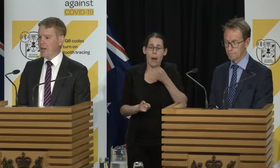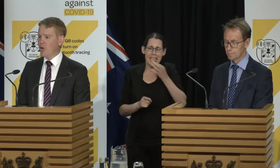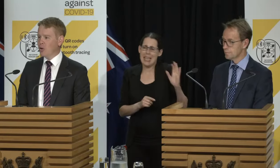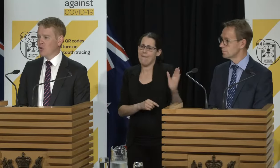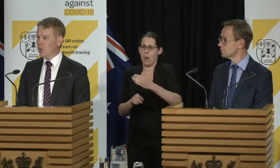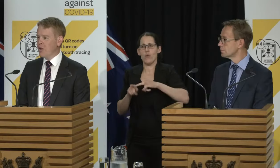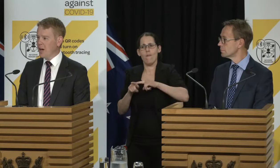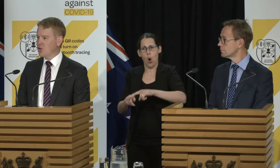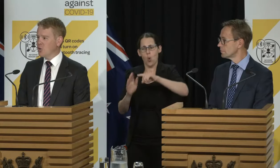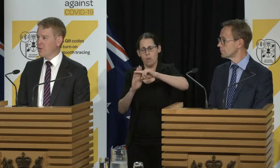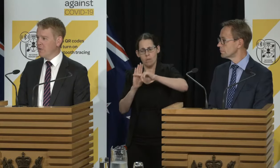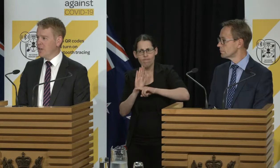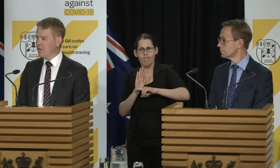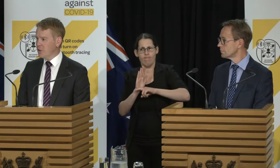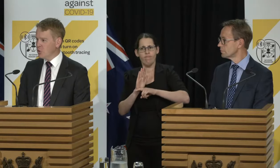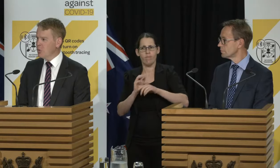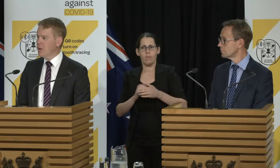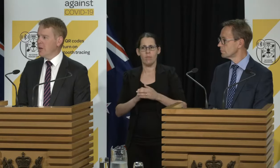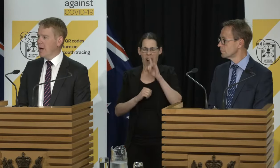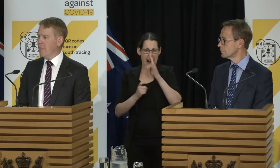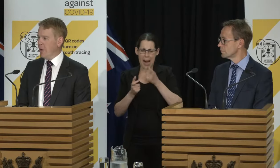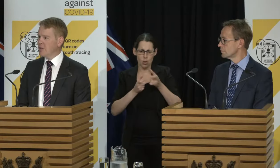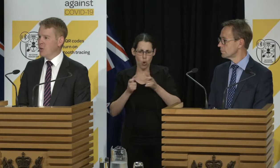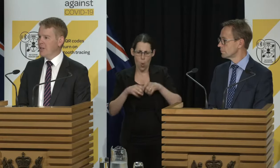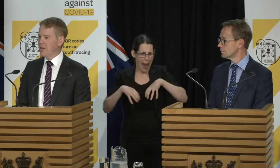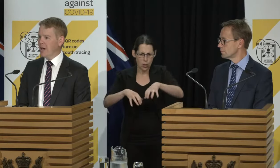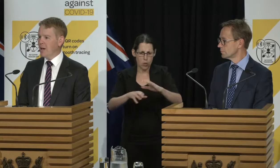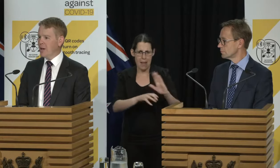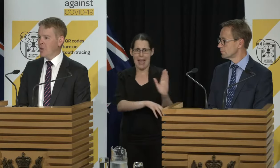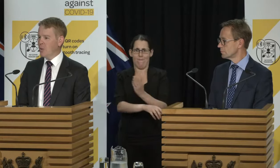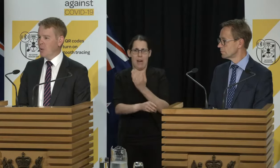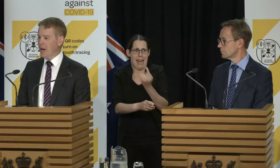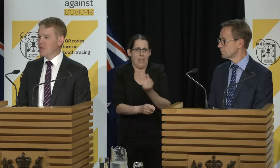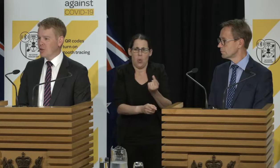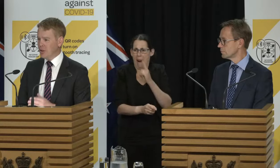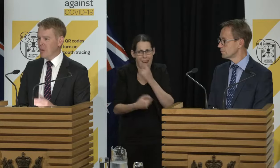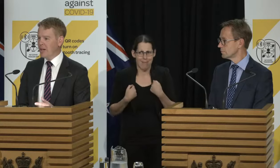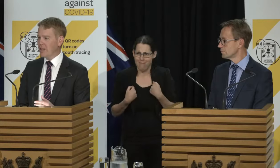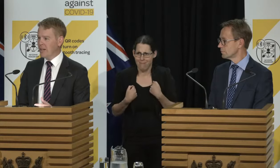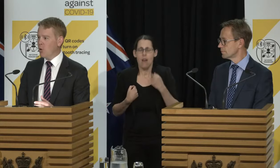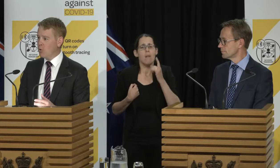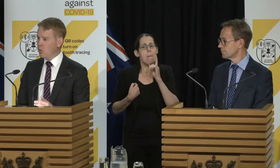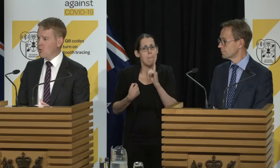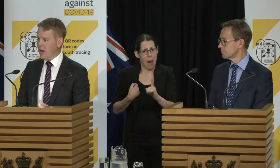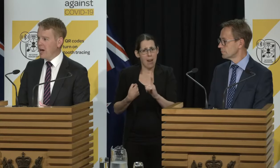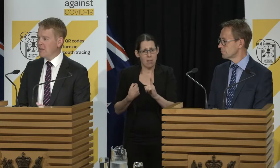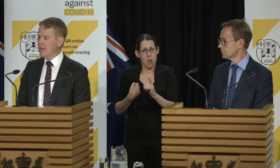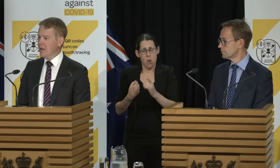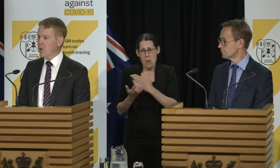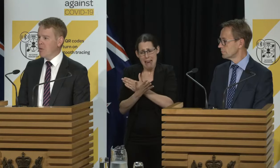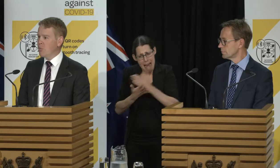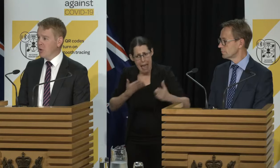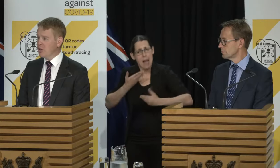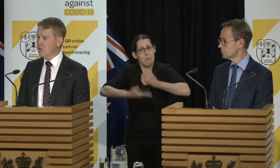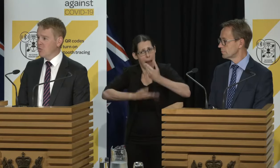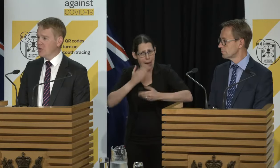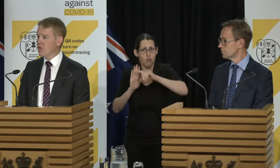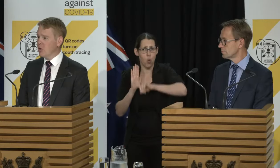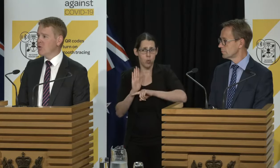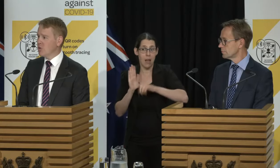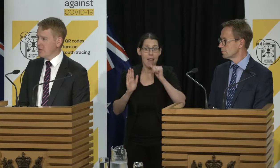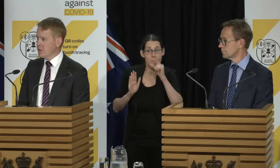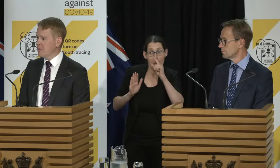I cannot control the actions of every individual, but we absolutely make clear what the rules are, and where people breach the